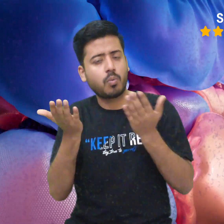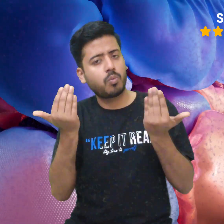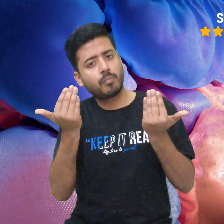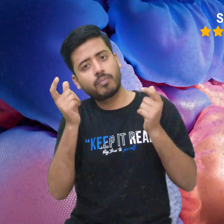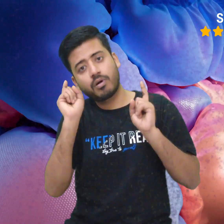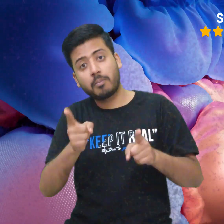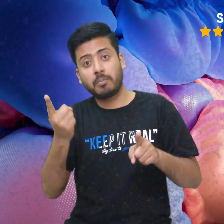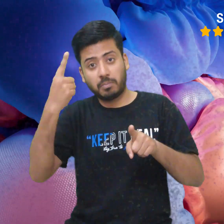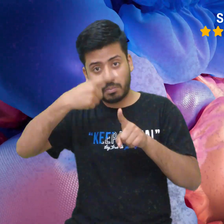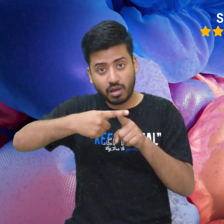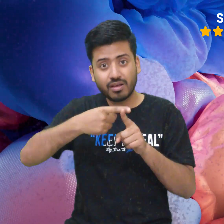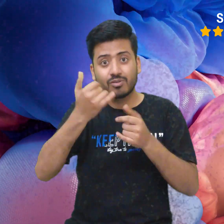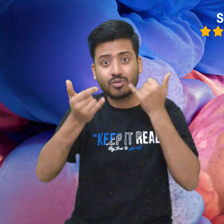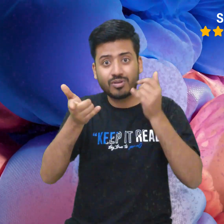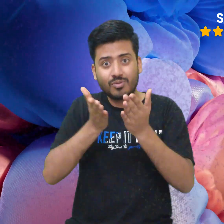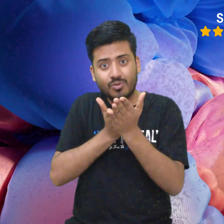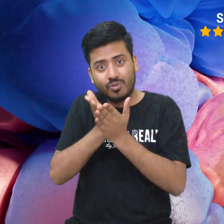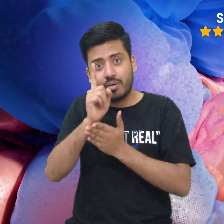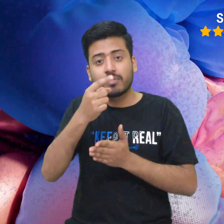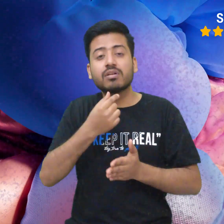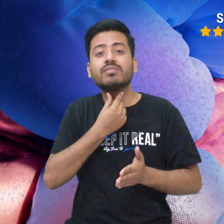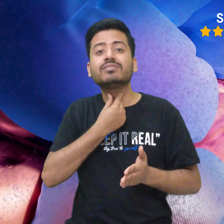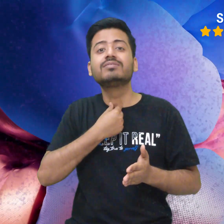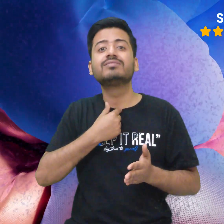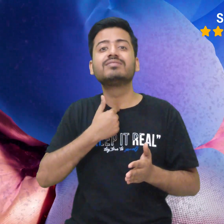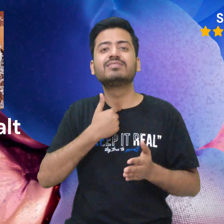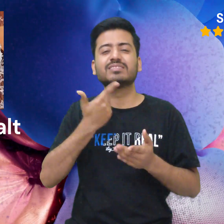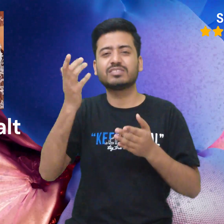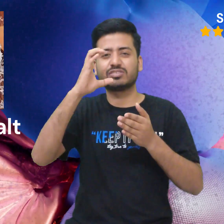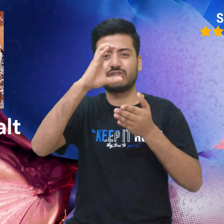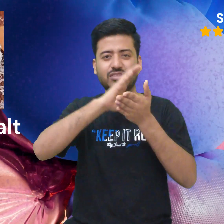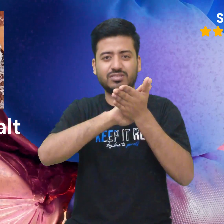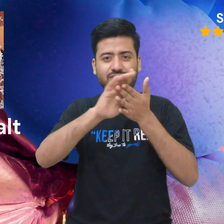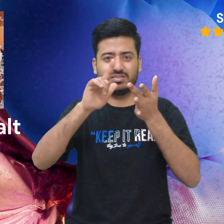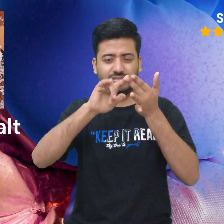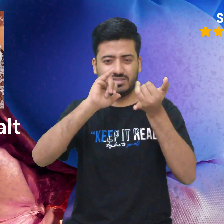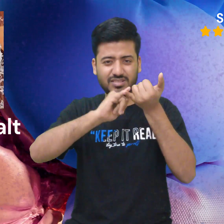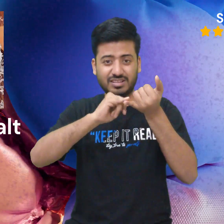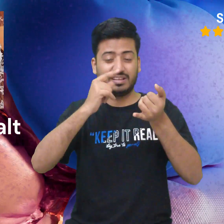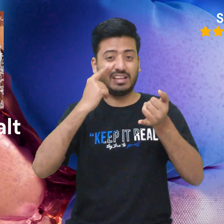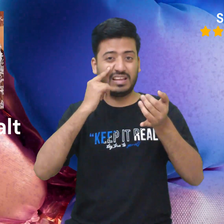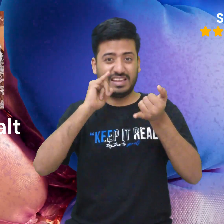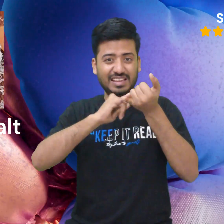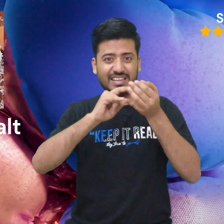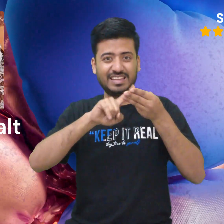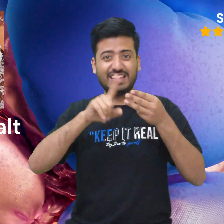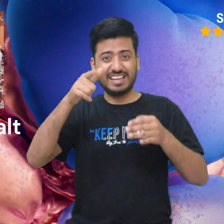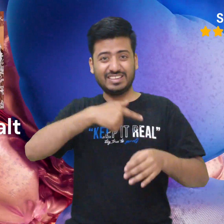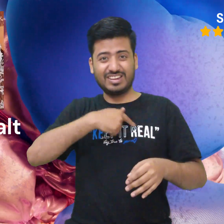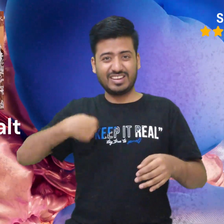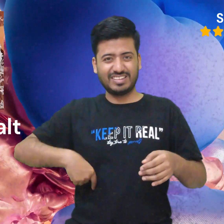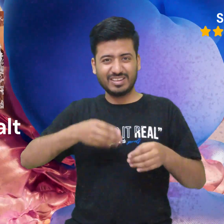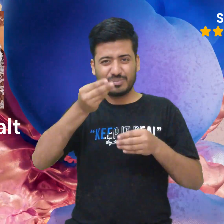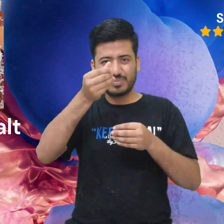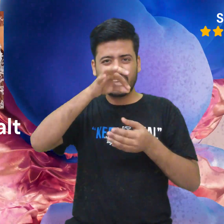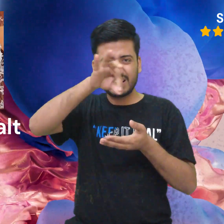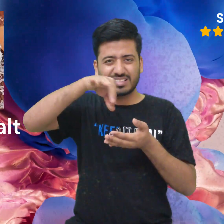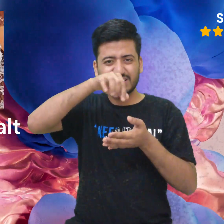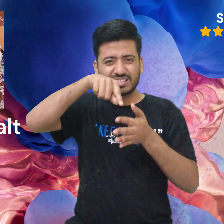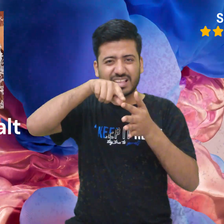that blend well with all sorts of savory preparations. Soba noodles also offer some distinct advantages for health.